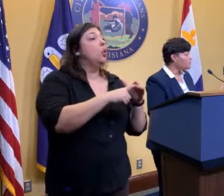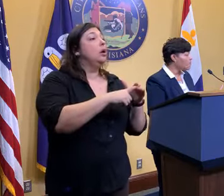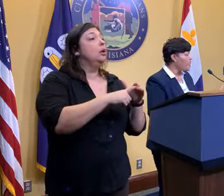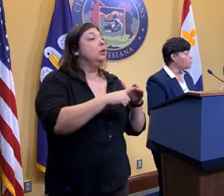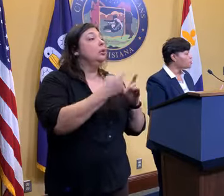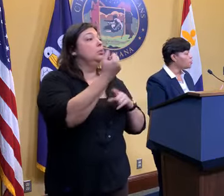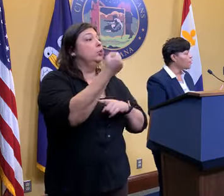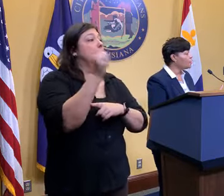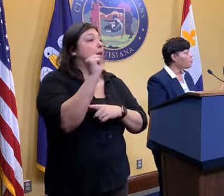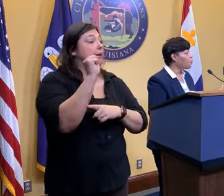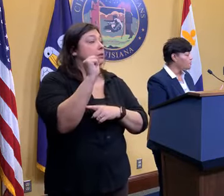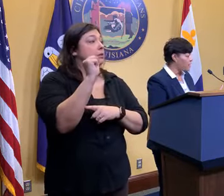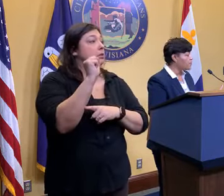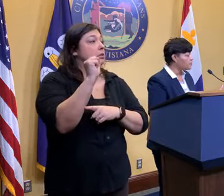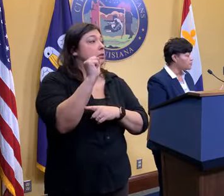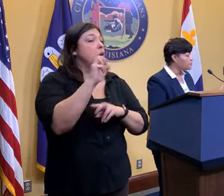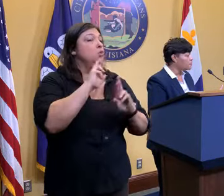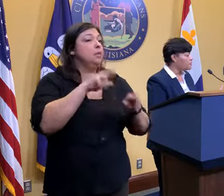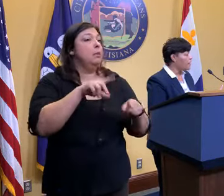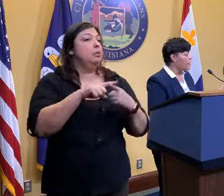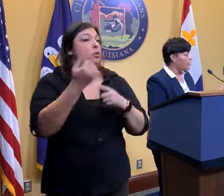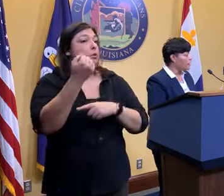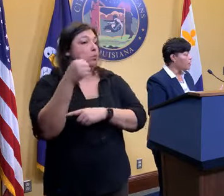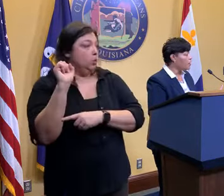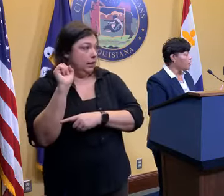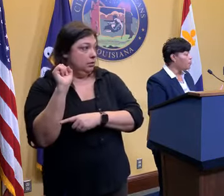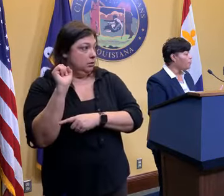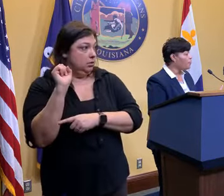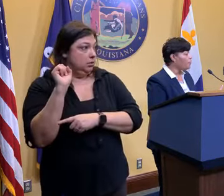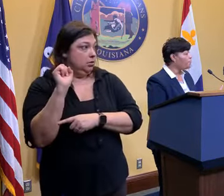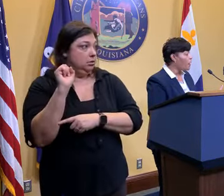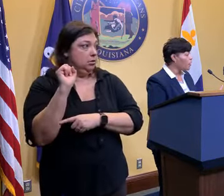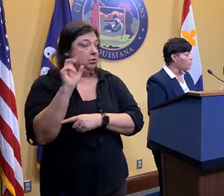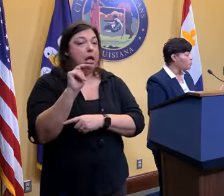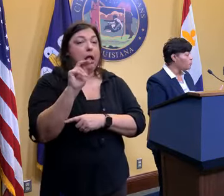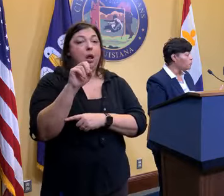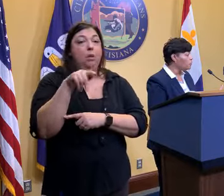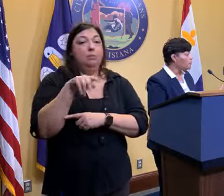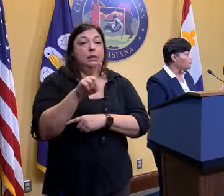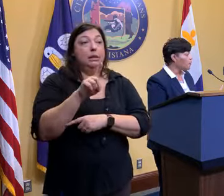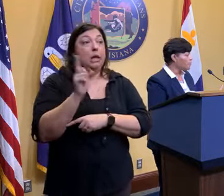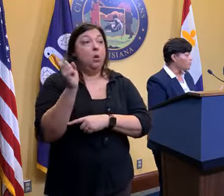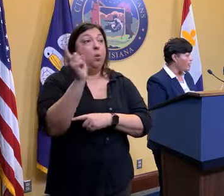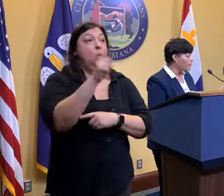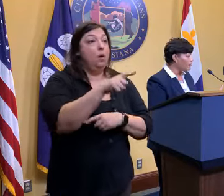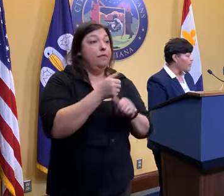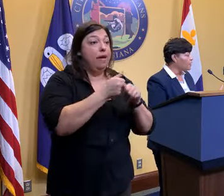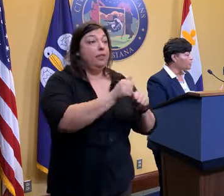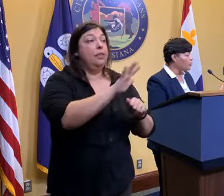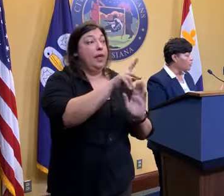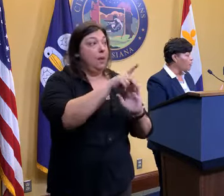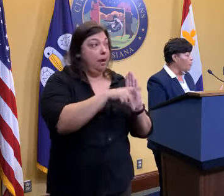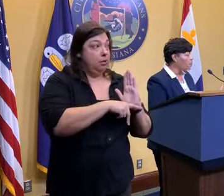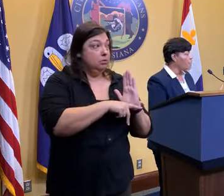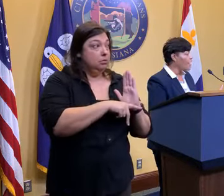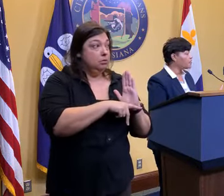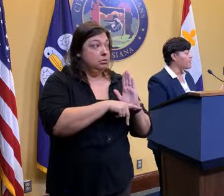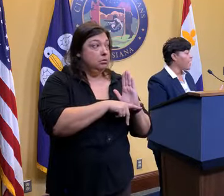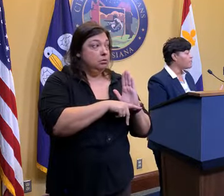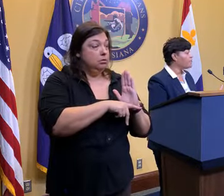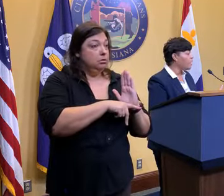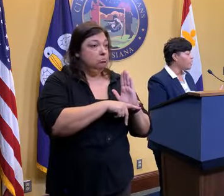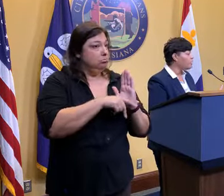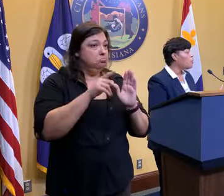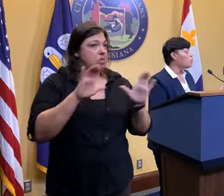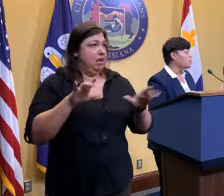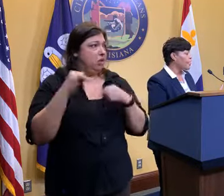a response to a protest. And NOPD followed their guidelines and protocols as they